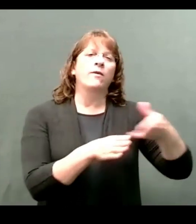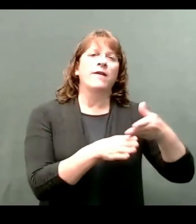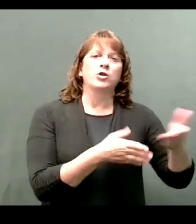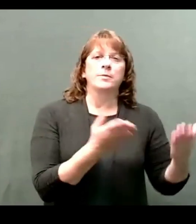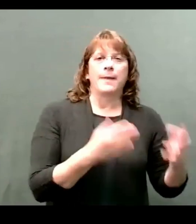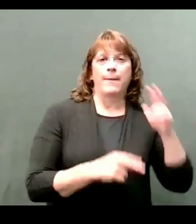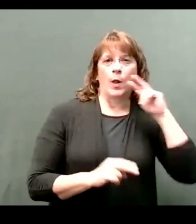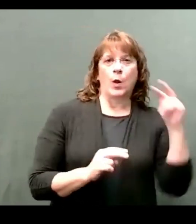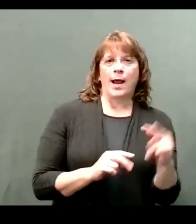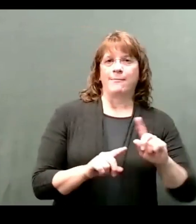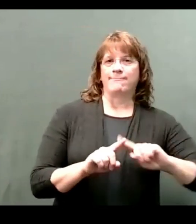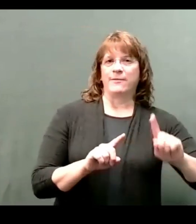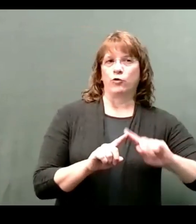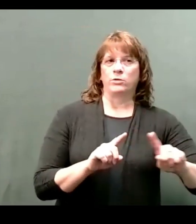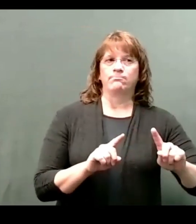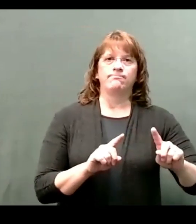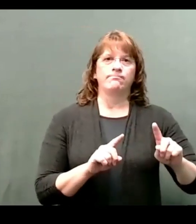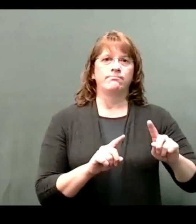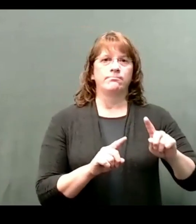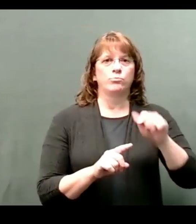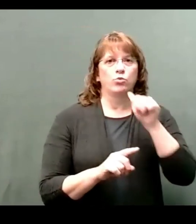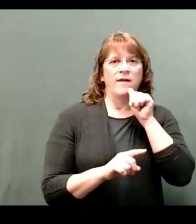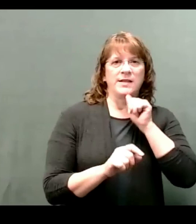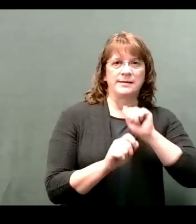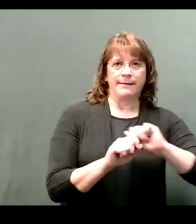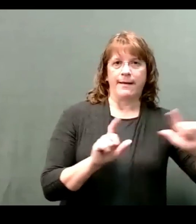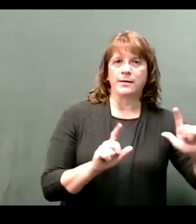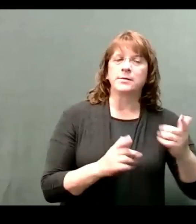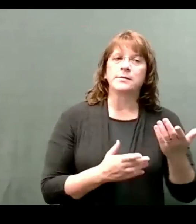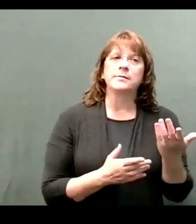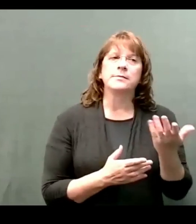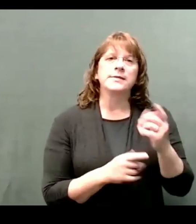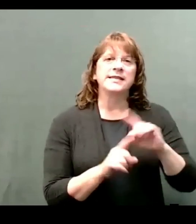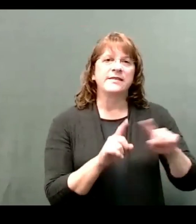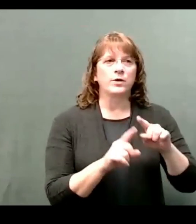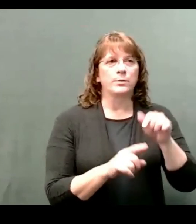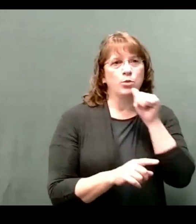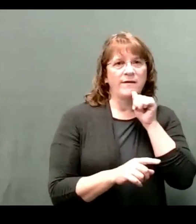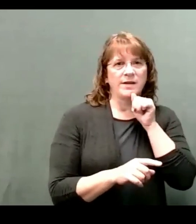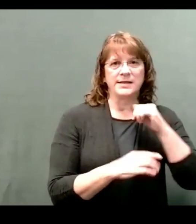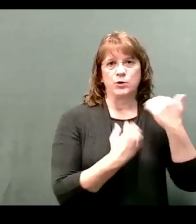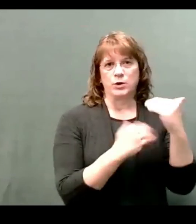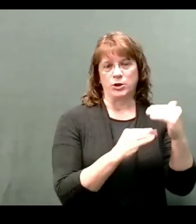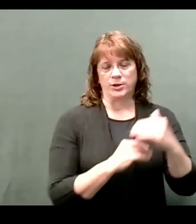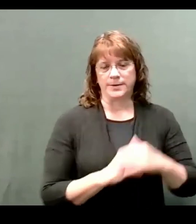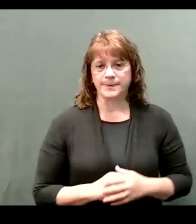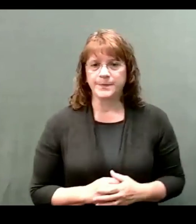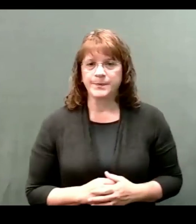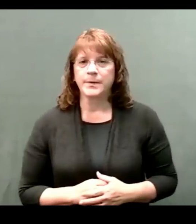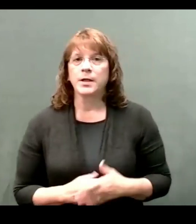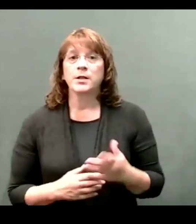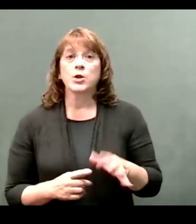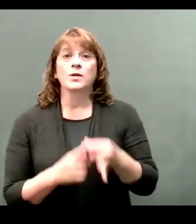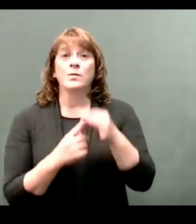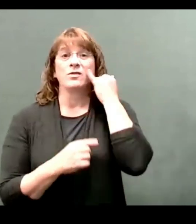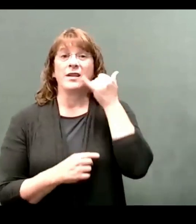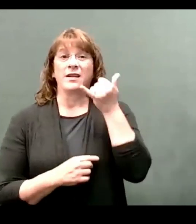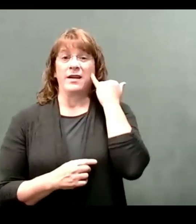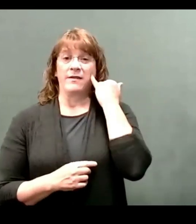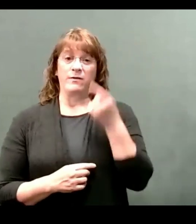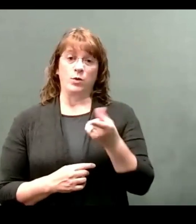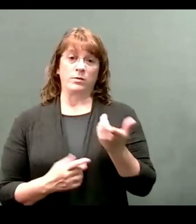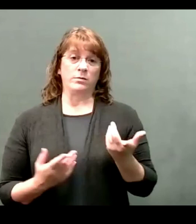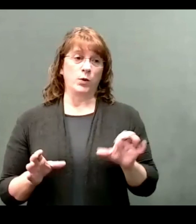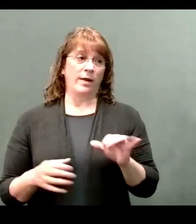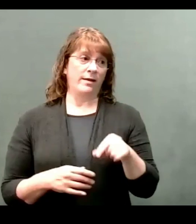professions may be looking at it through different privacy lenses and different privacy restrictions. So especially if you're doing